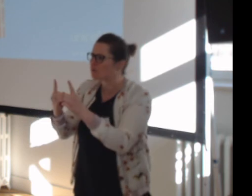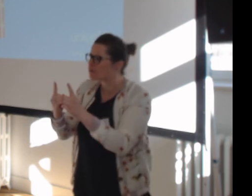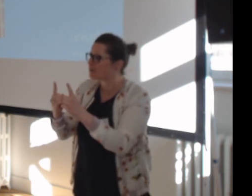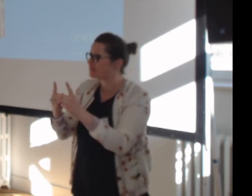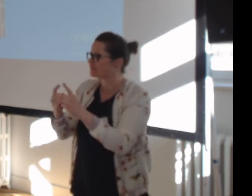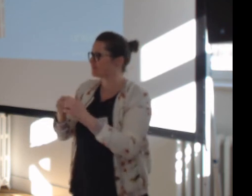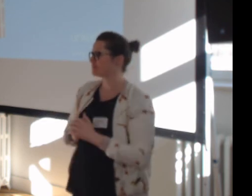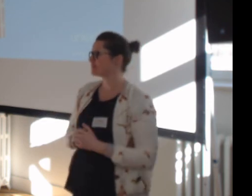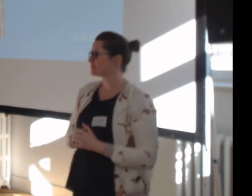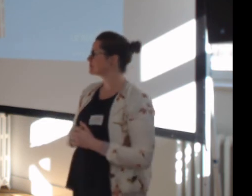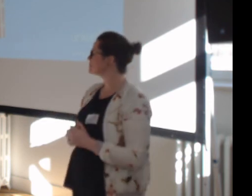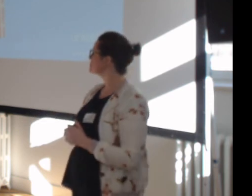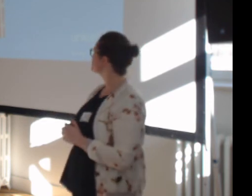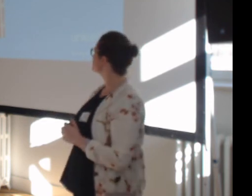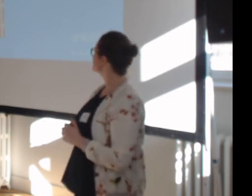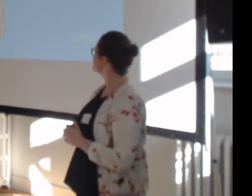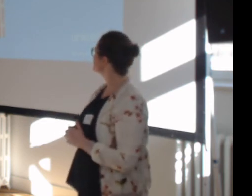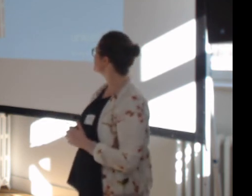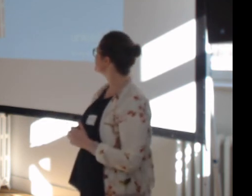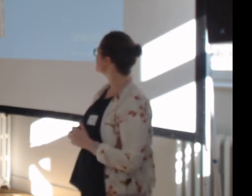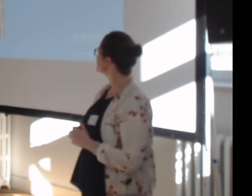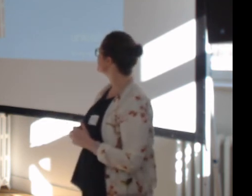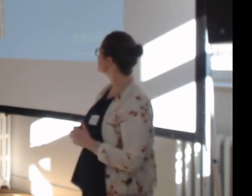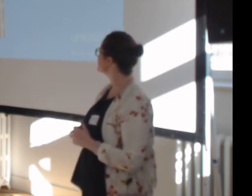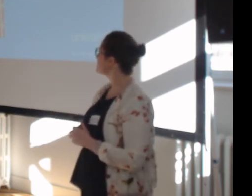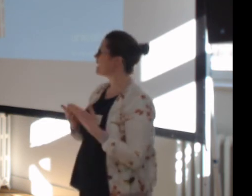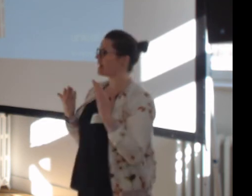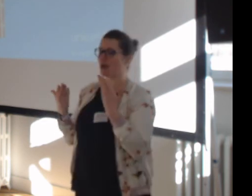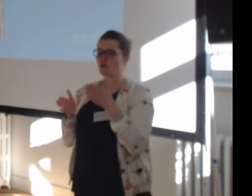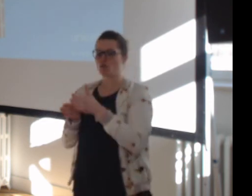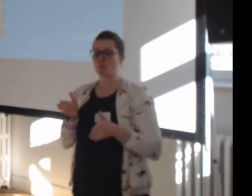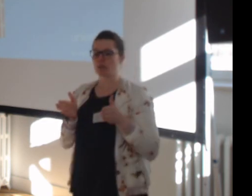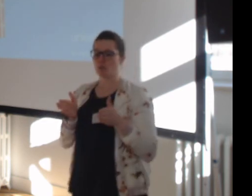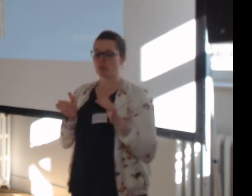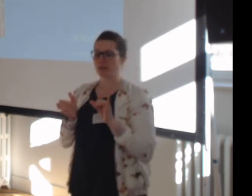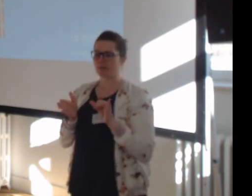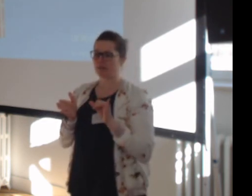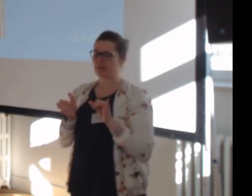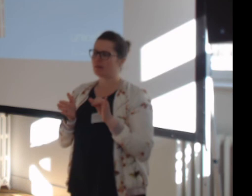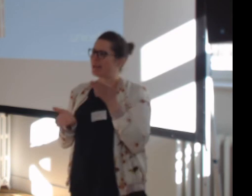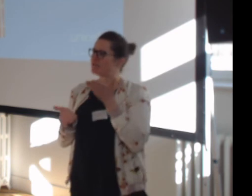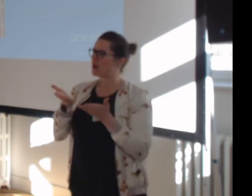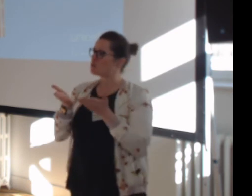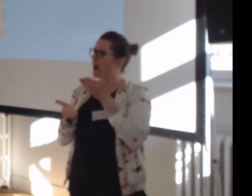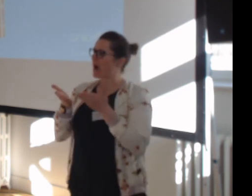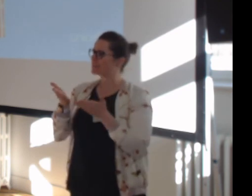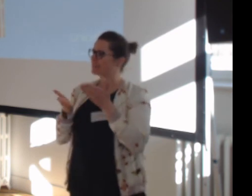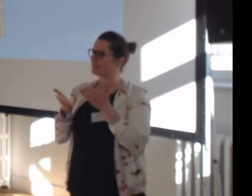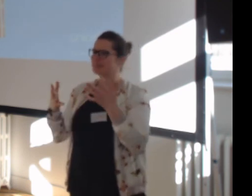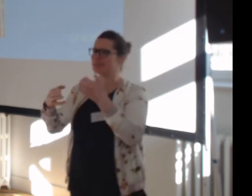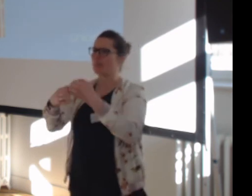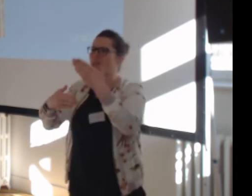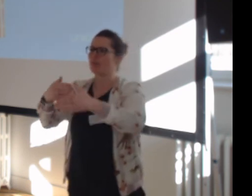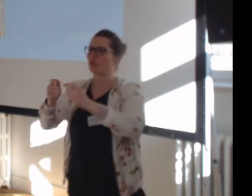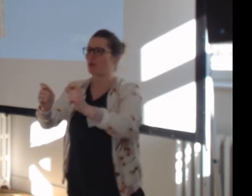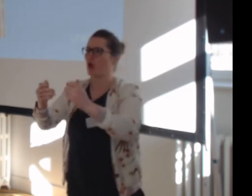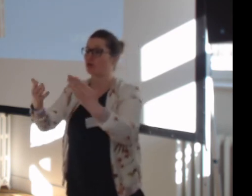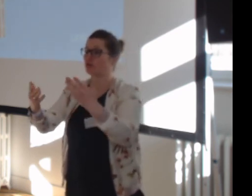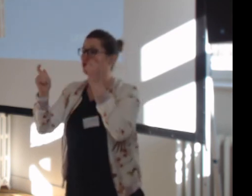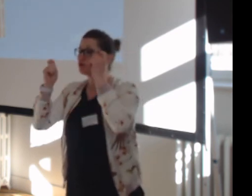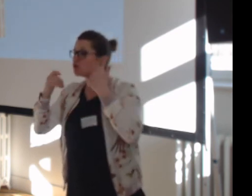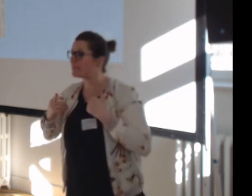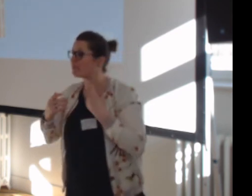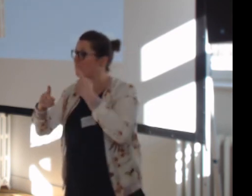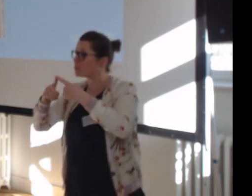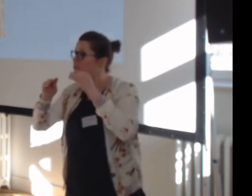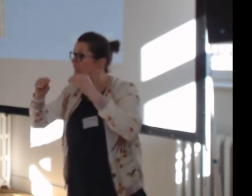children's textbooks. And now really the stage we're at now is a lot more evaluation with end users, both with students